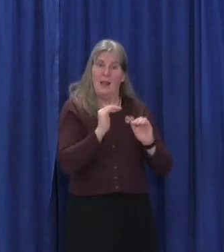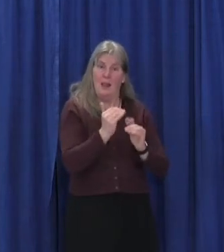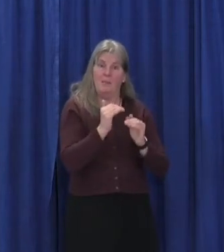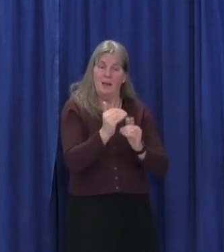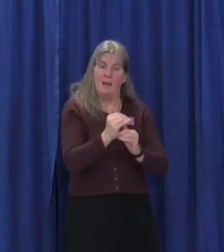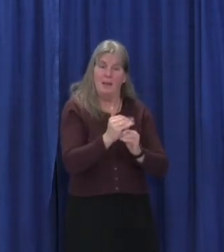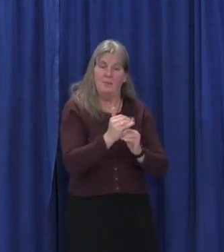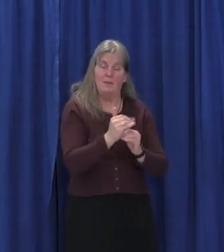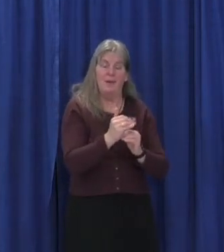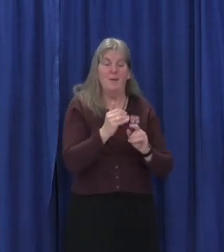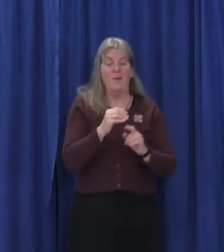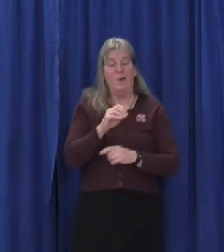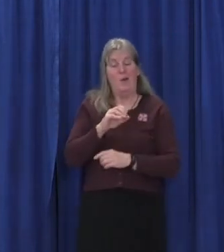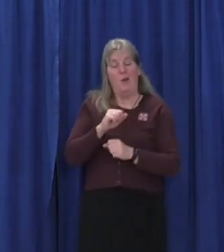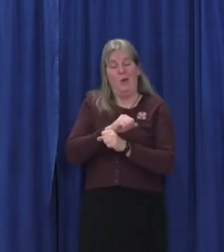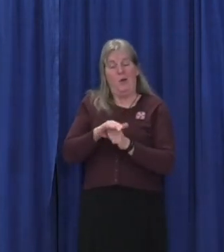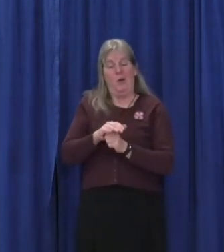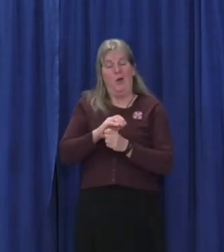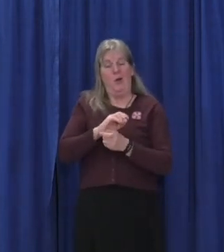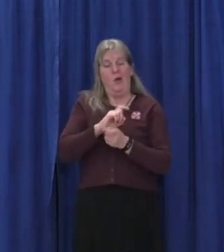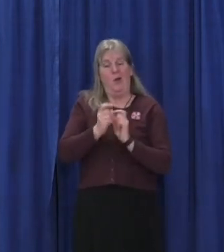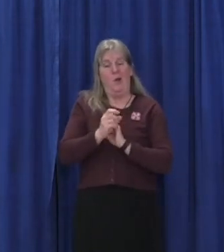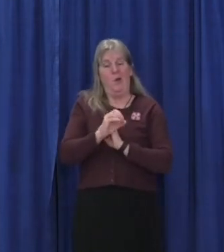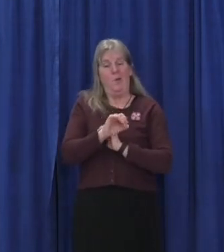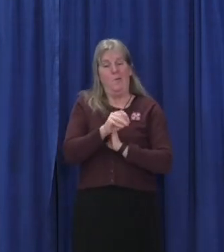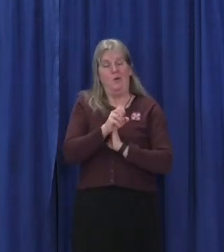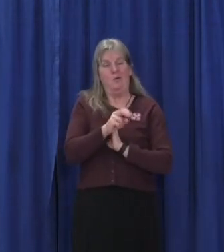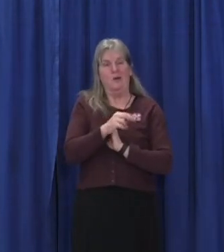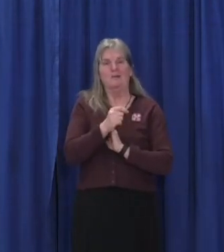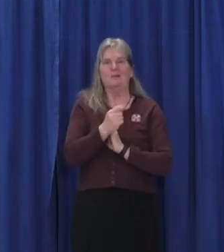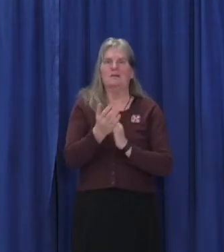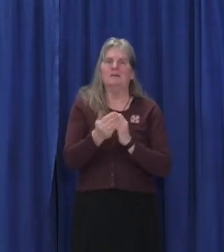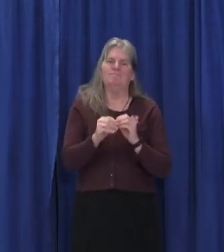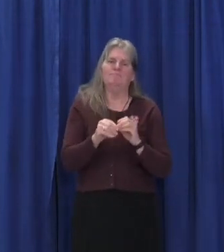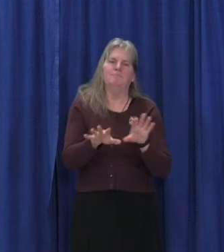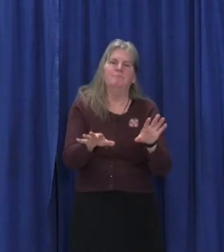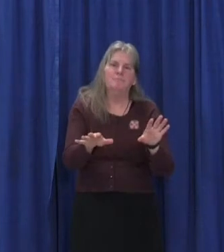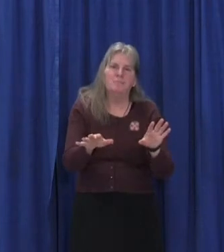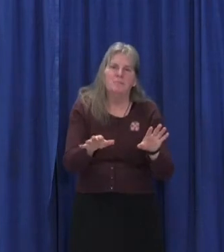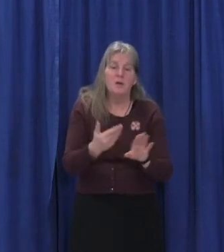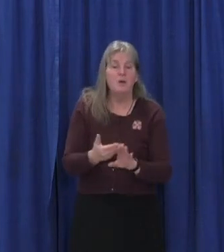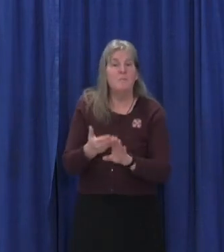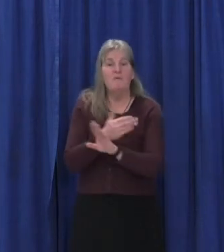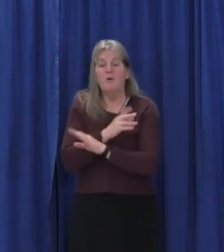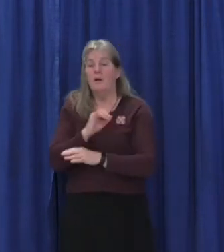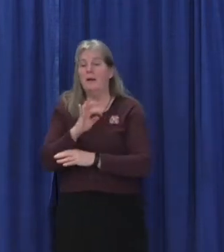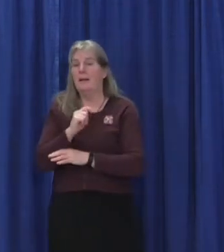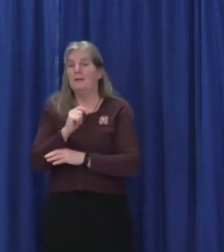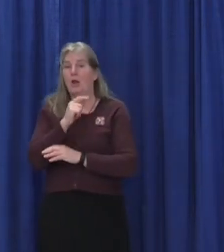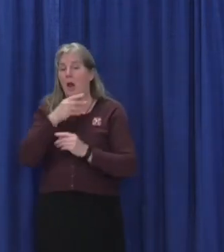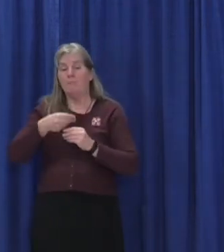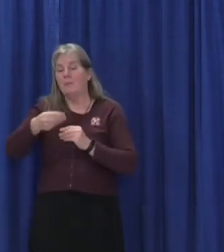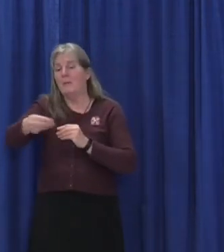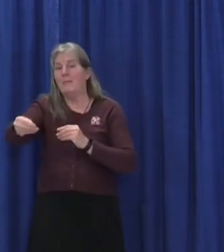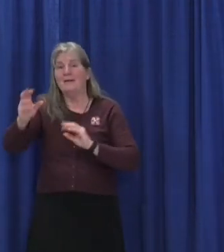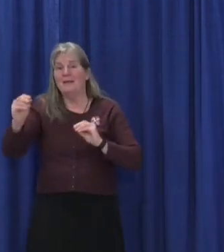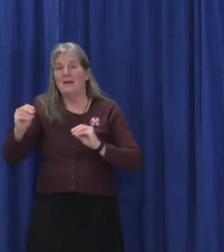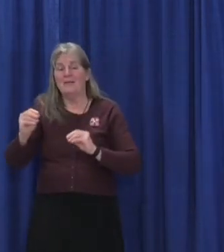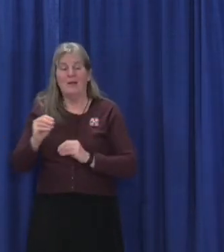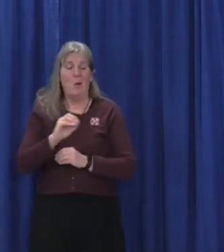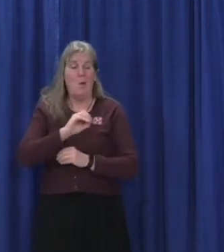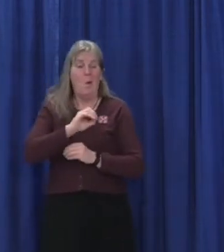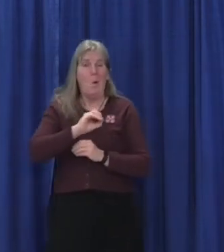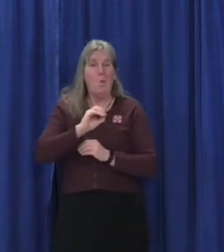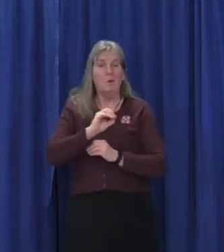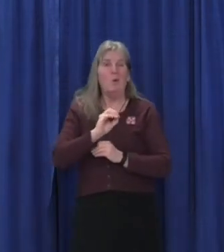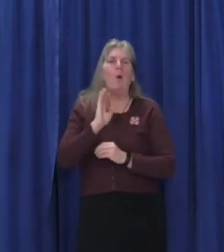The new thing with Omicron is that it's so transmissible that in places where spread did not occur with Delta, when Omicron arrives,